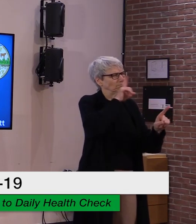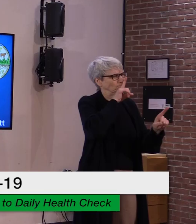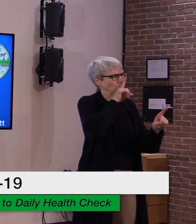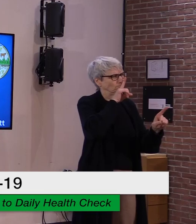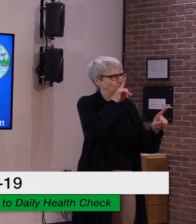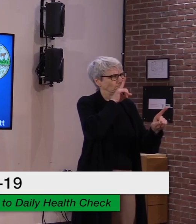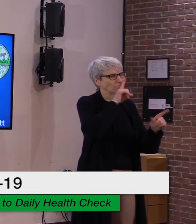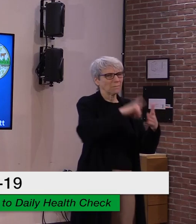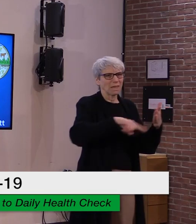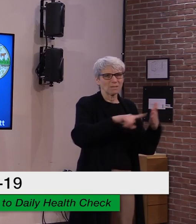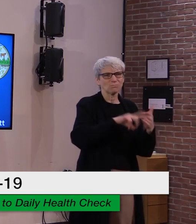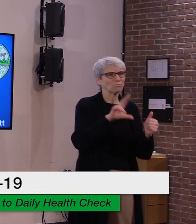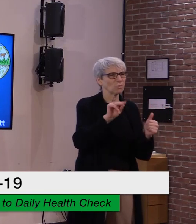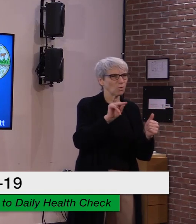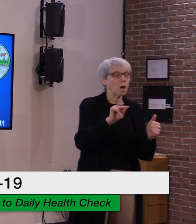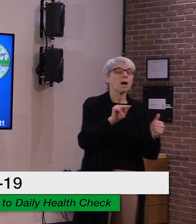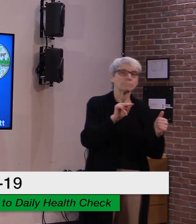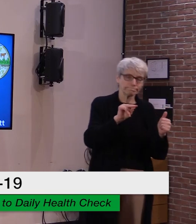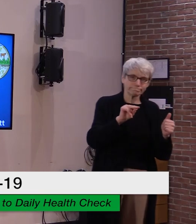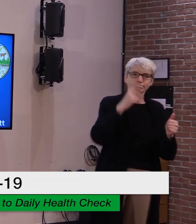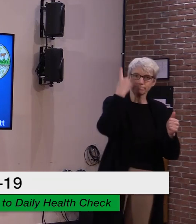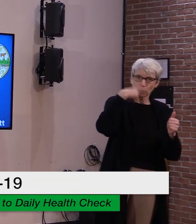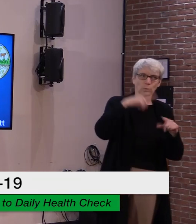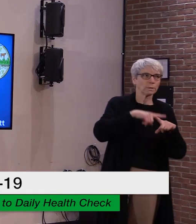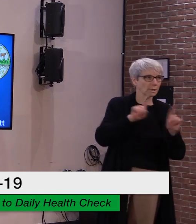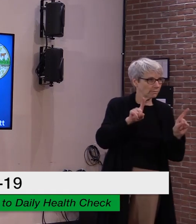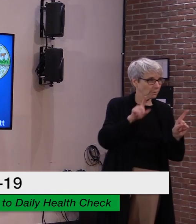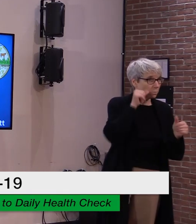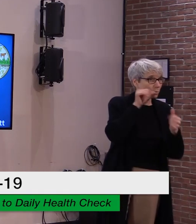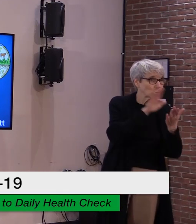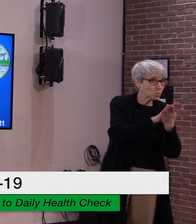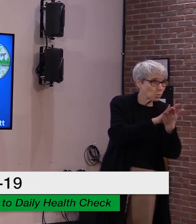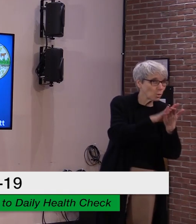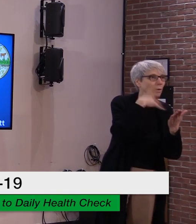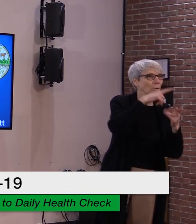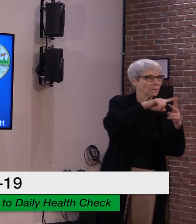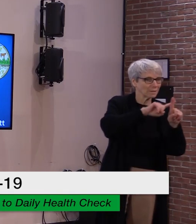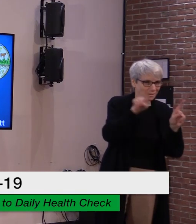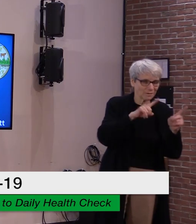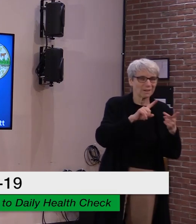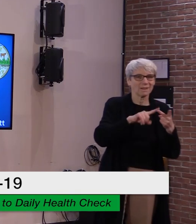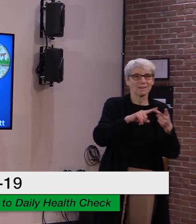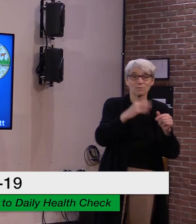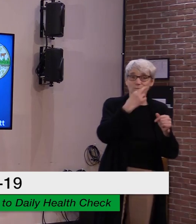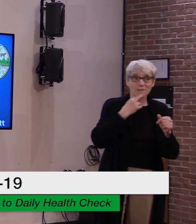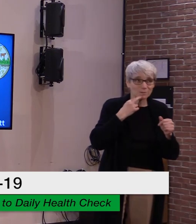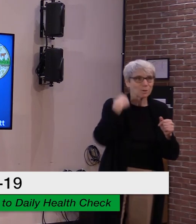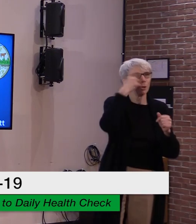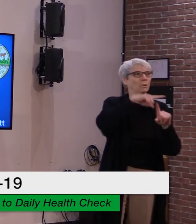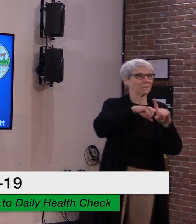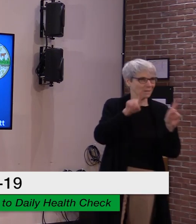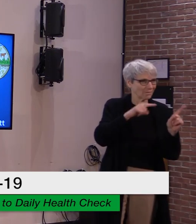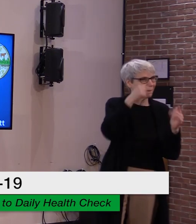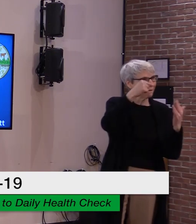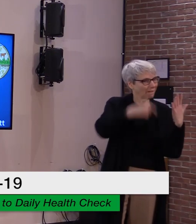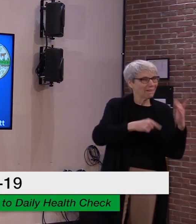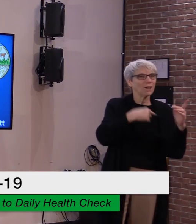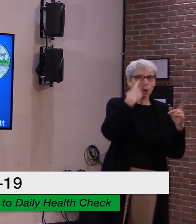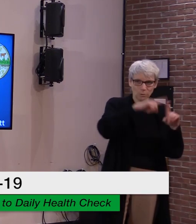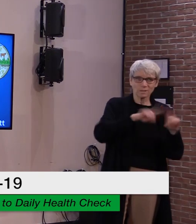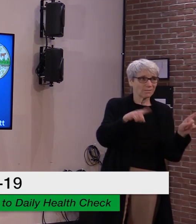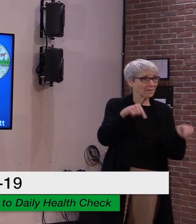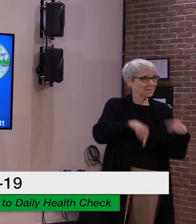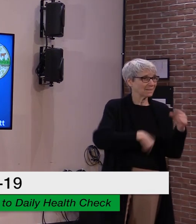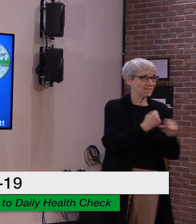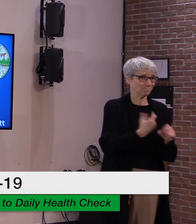it will look different like everything else has this year but i believe we can be creative once again to find the joy in a